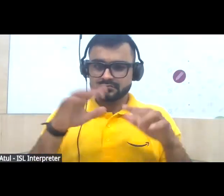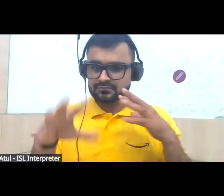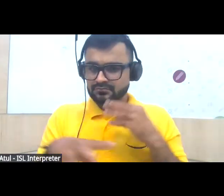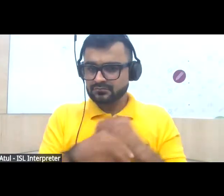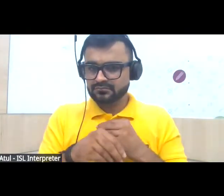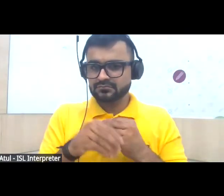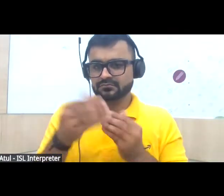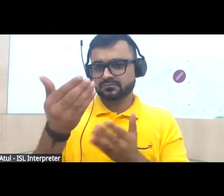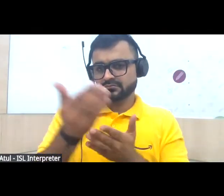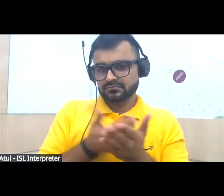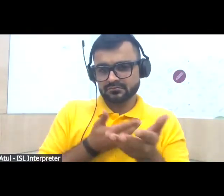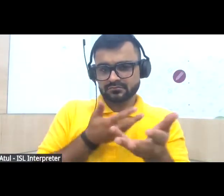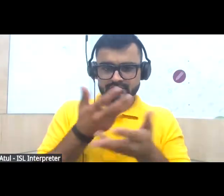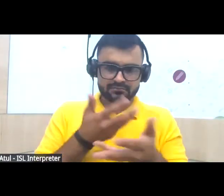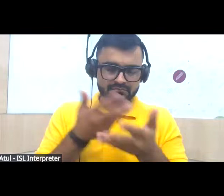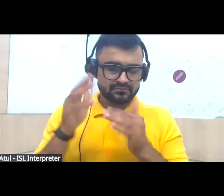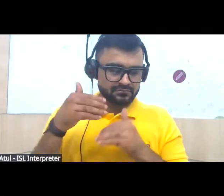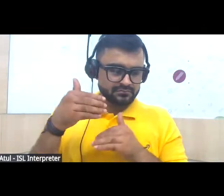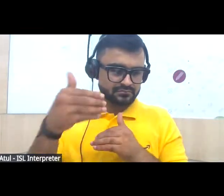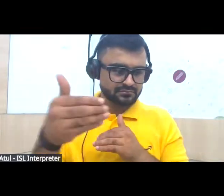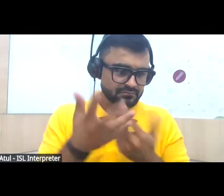specific? Any further?